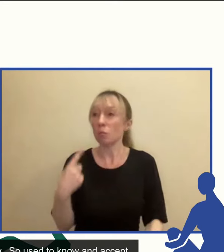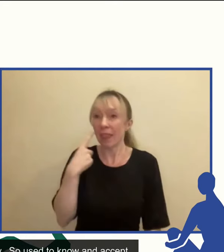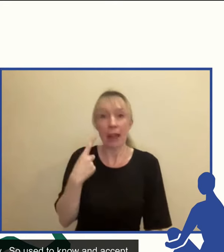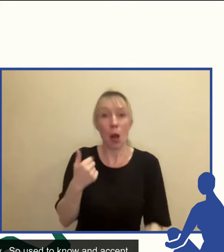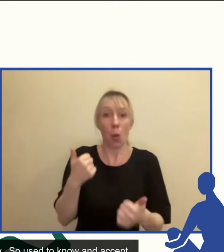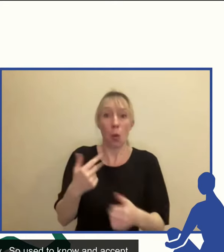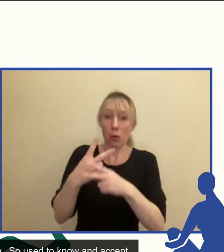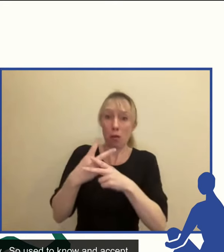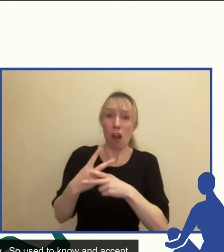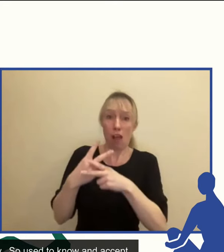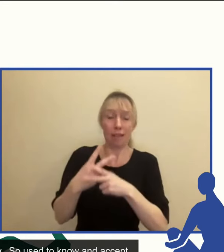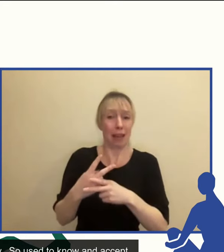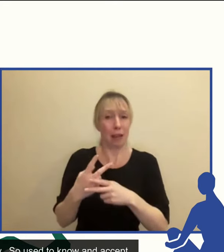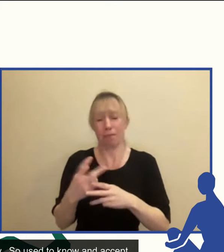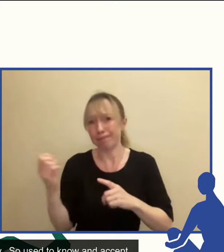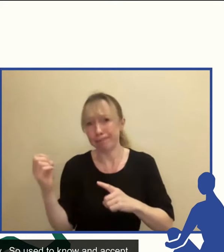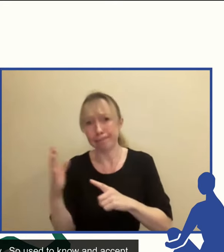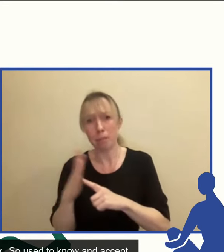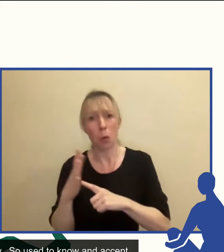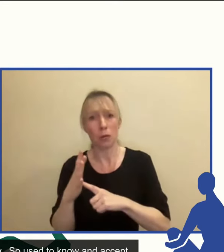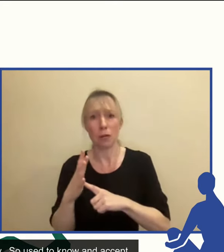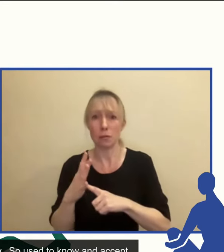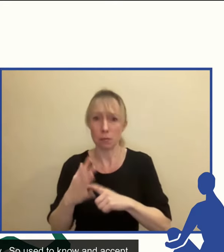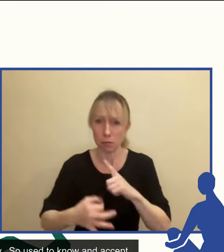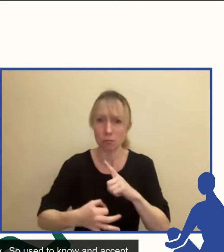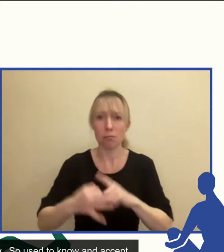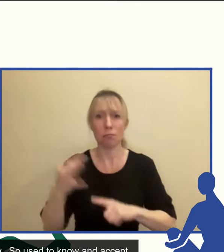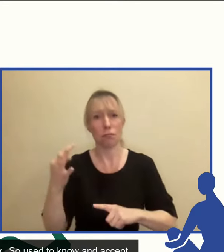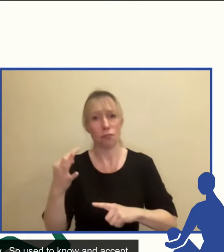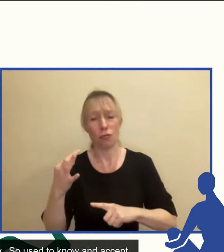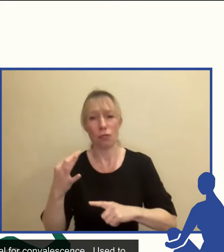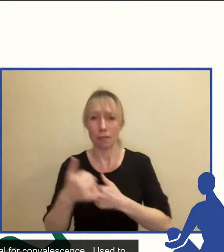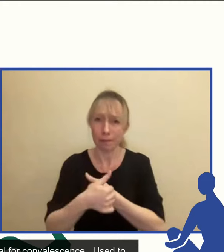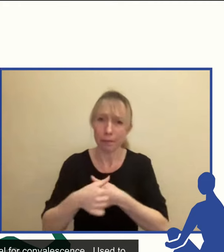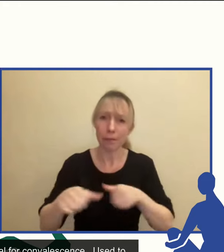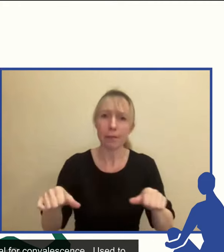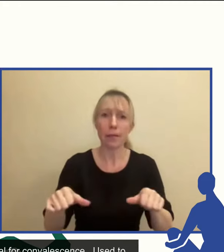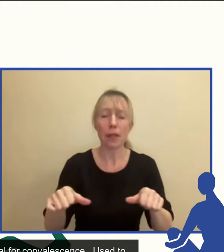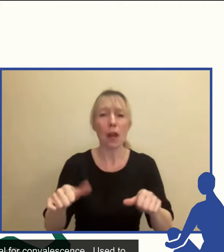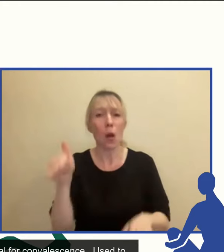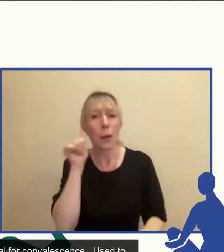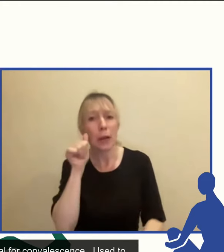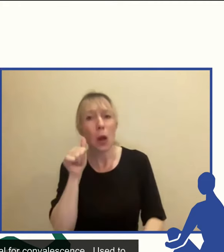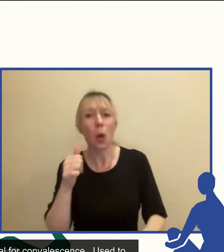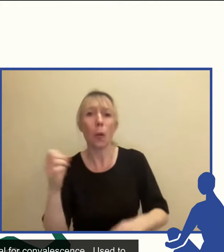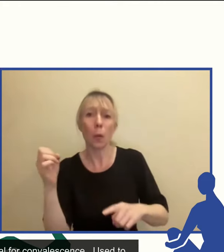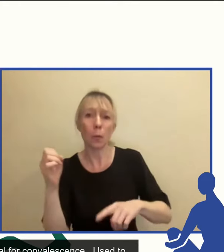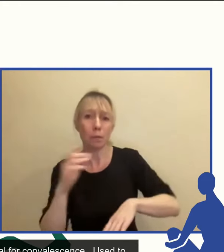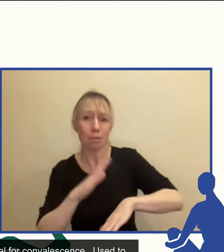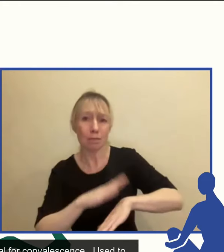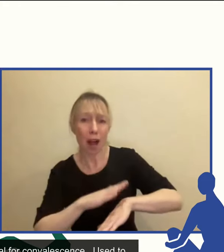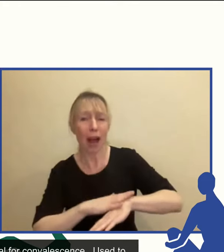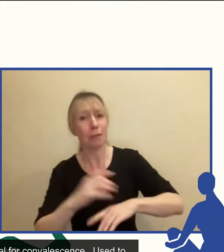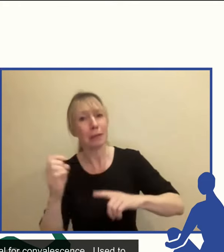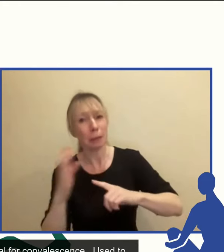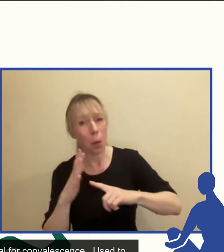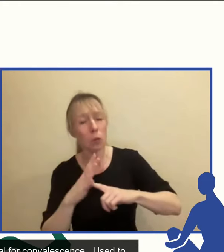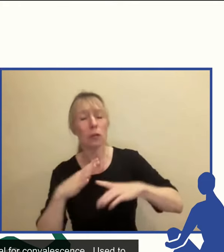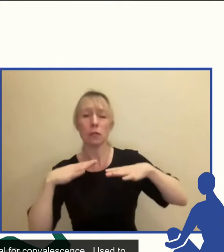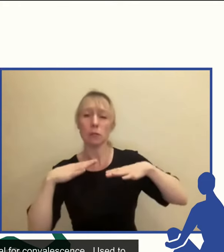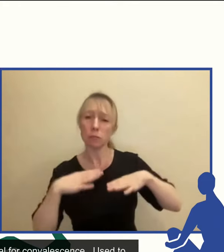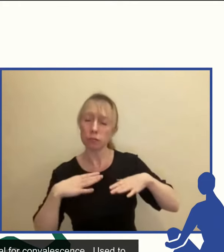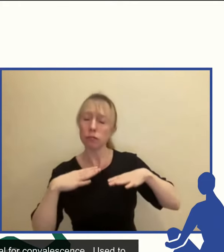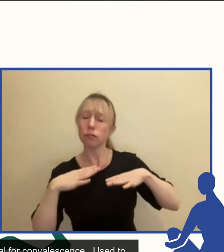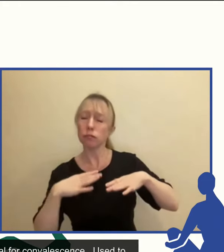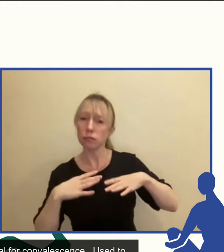vital for convalescence. We used to know that it was important to give time to it, but with increasing emphasis